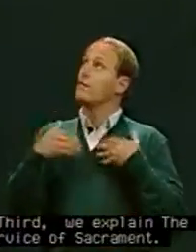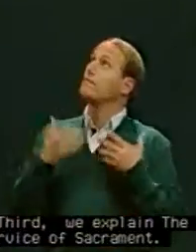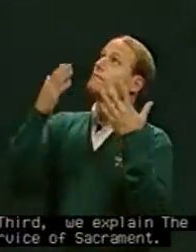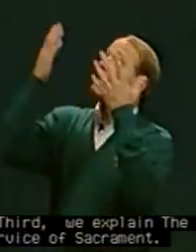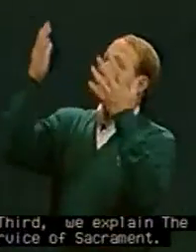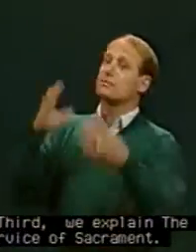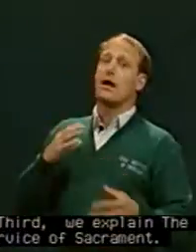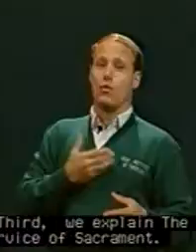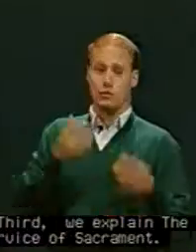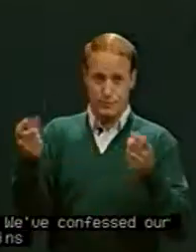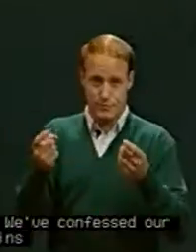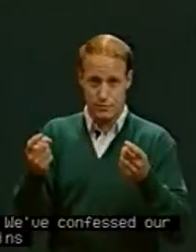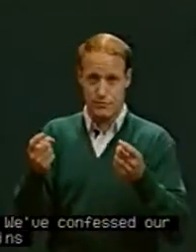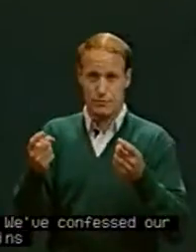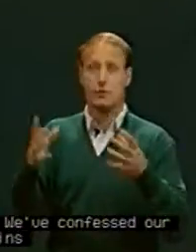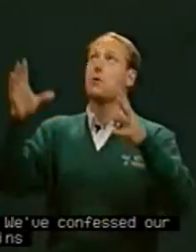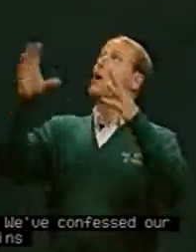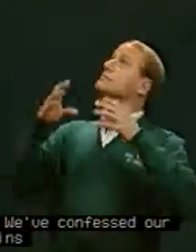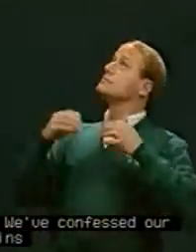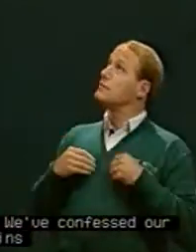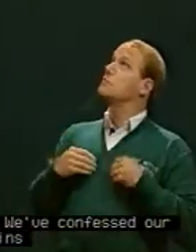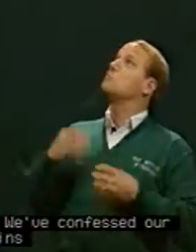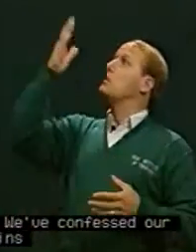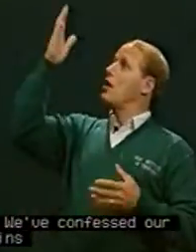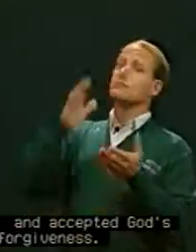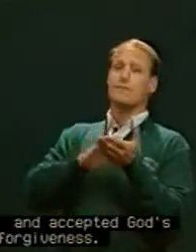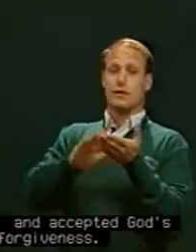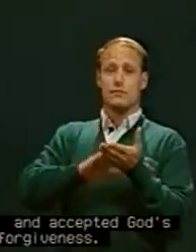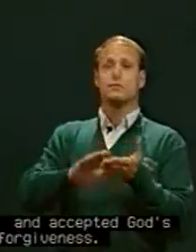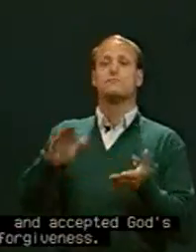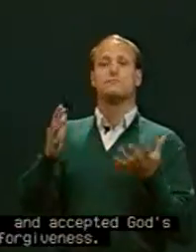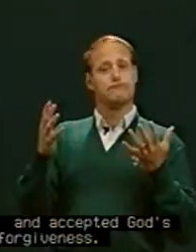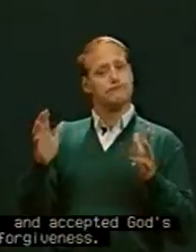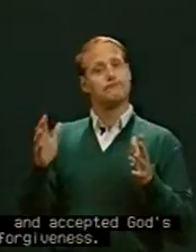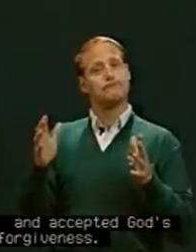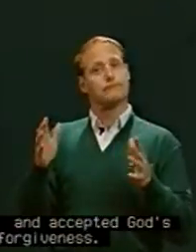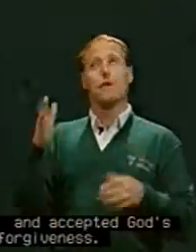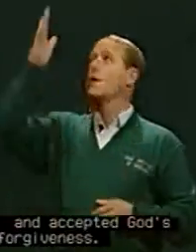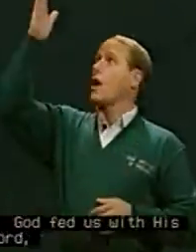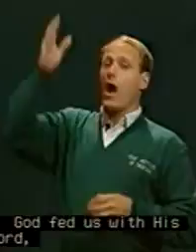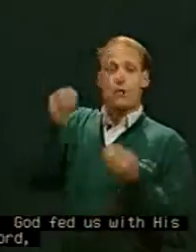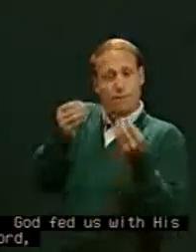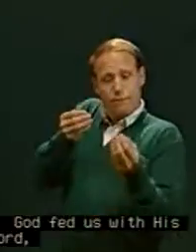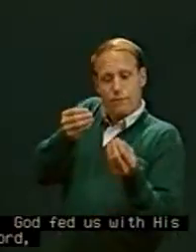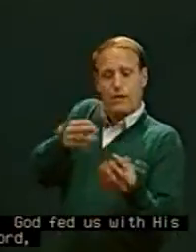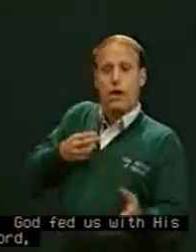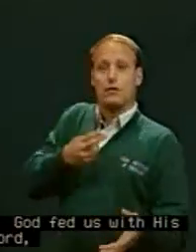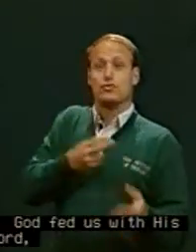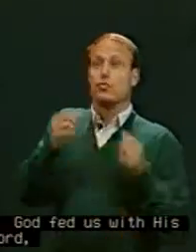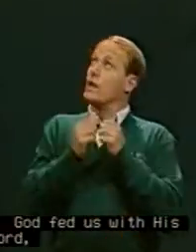Third, we explain the service of sacrament. We've confessed our sins and accepted God's forgiveness. God fed us with